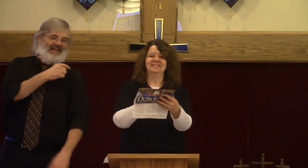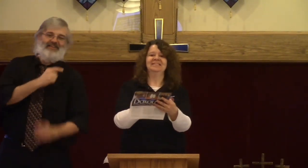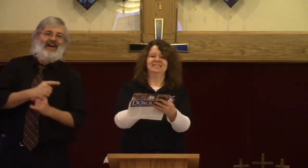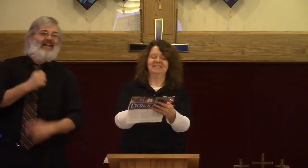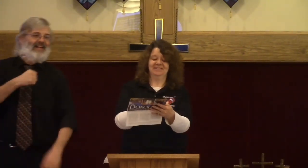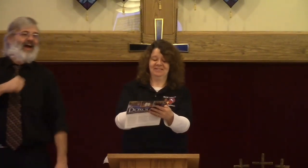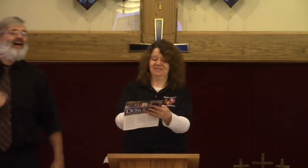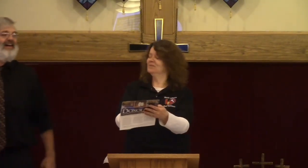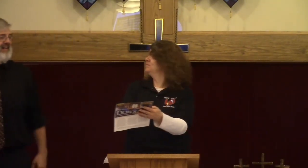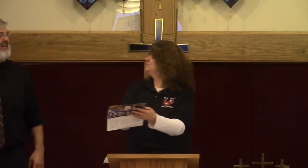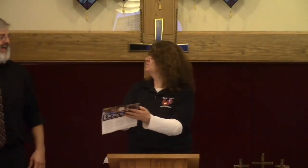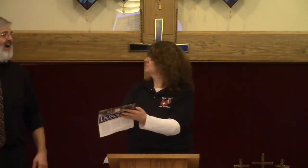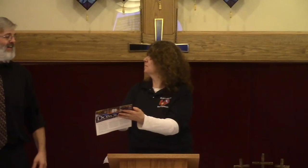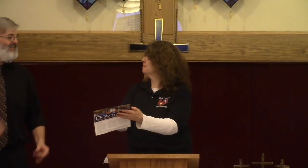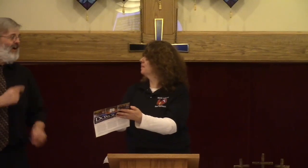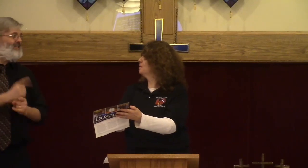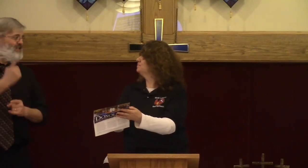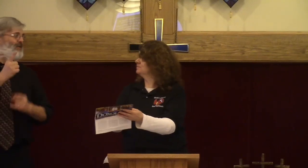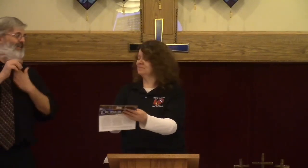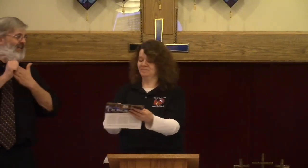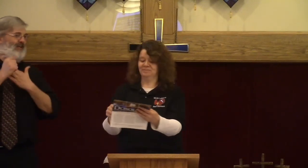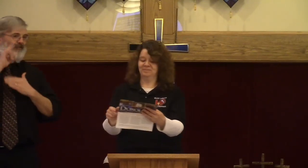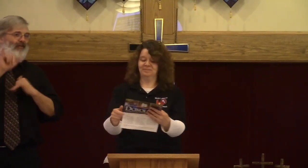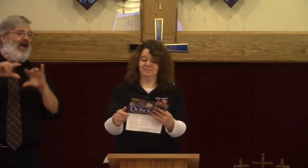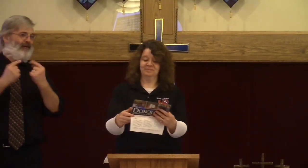right, right. She's one of the leaders for that group.